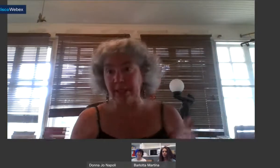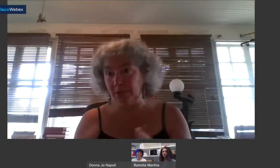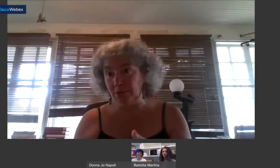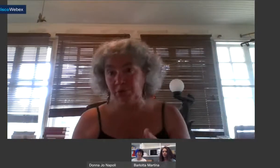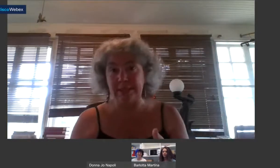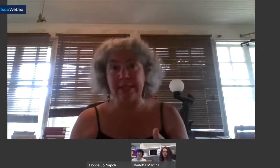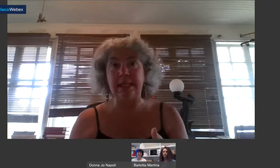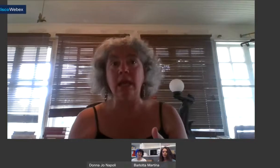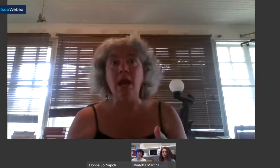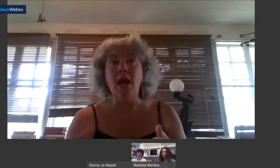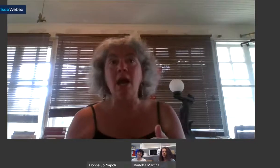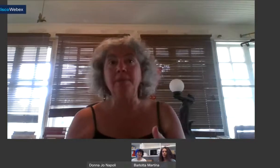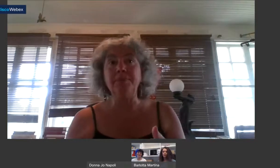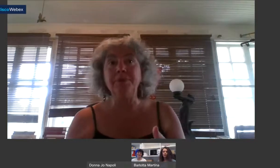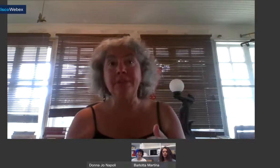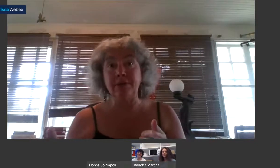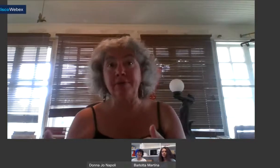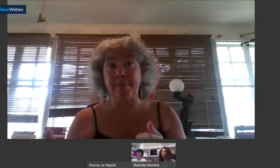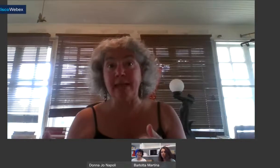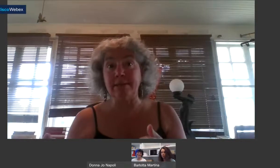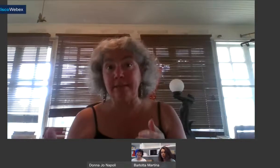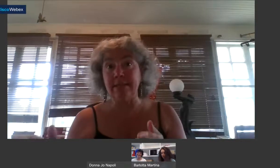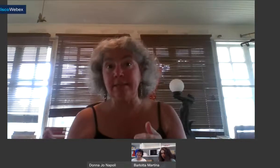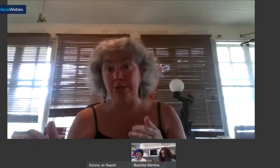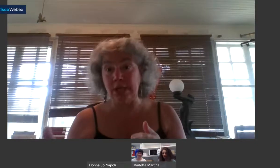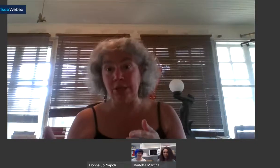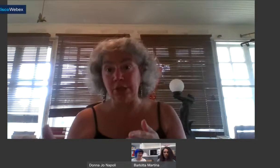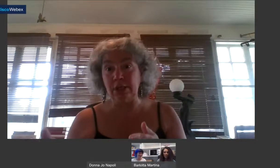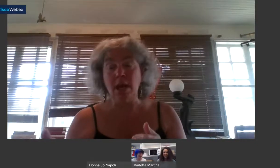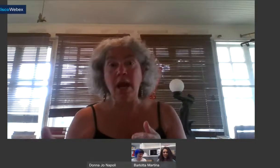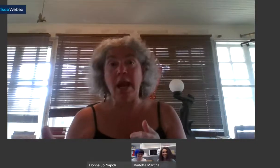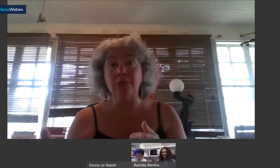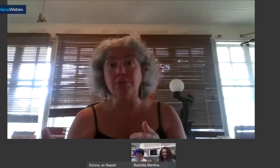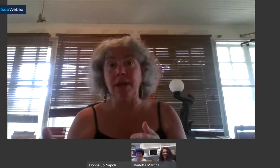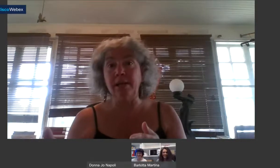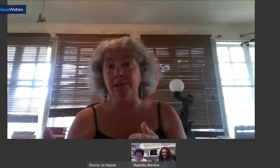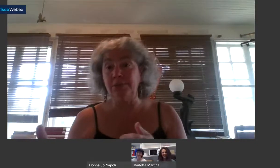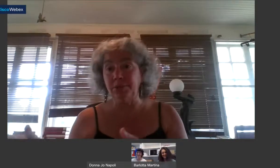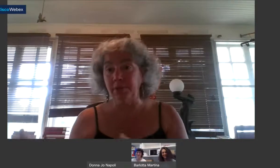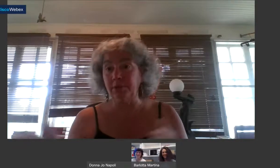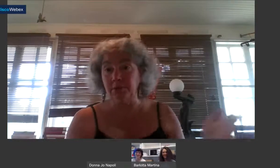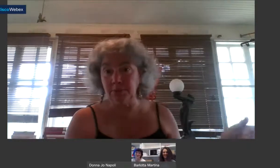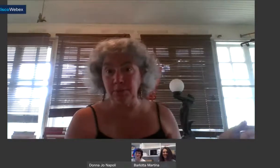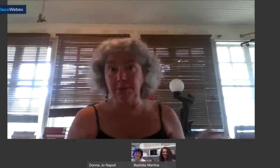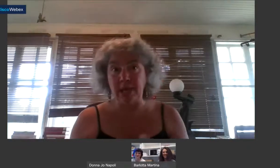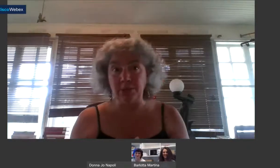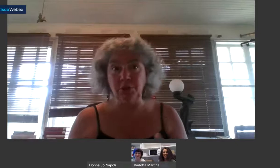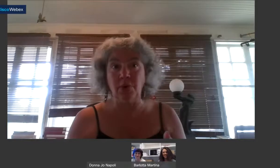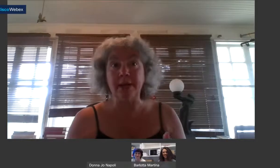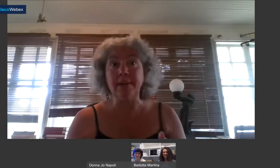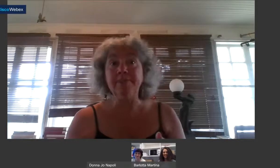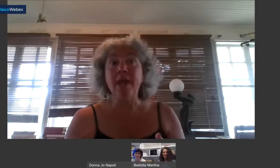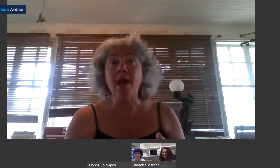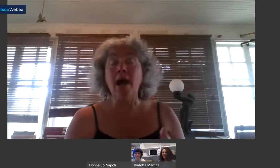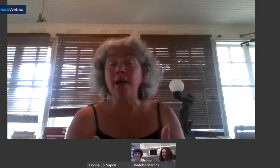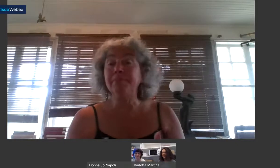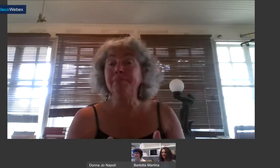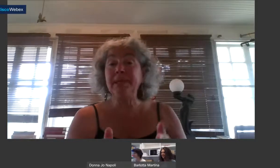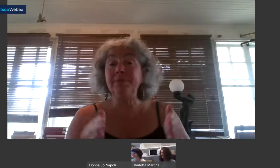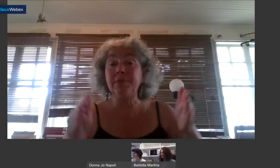get you twisting. Your center of mass is changing, as well as you've got torque. But if you go